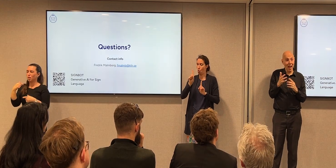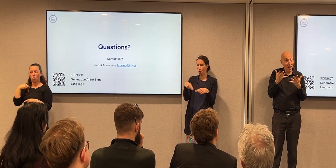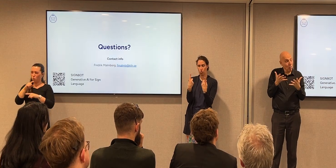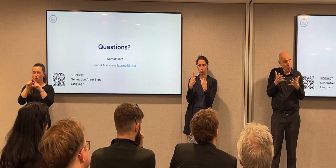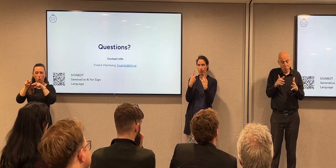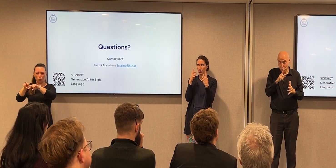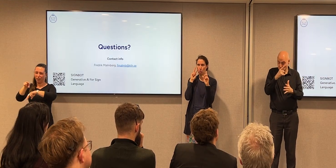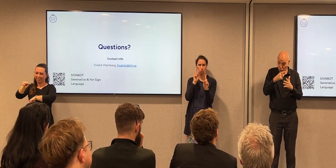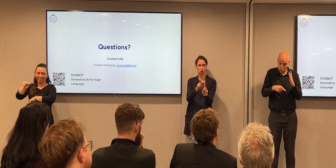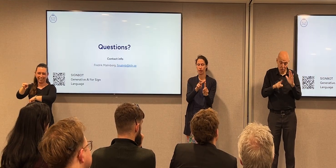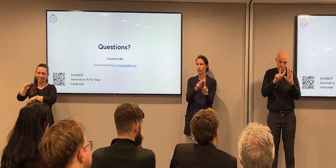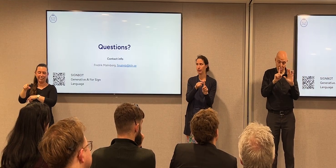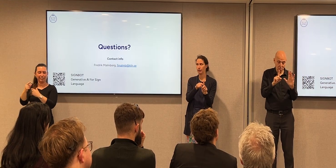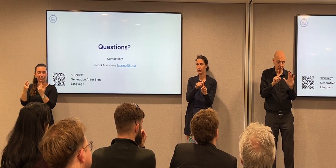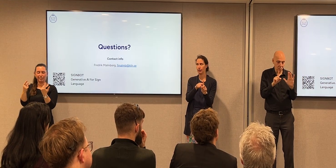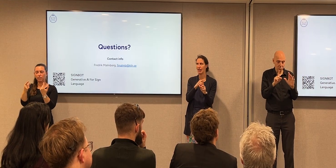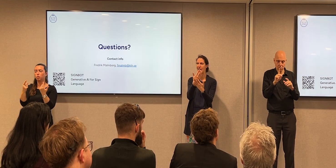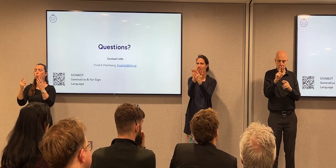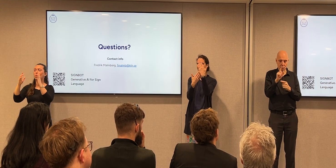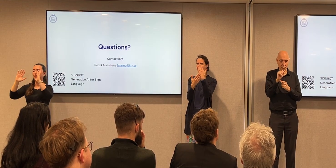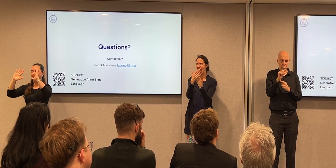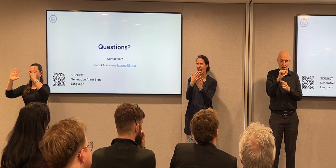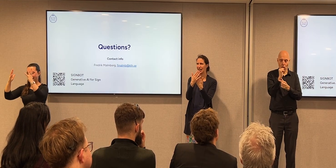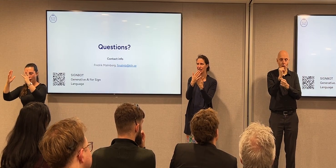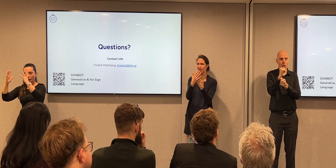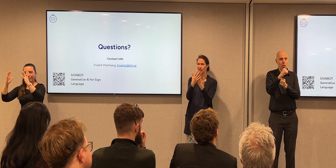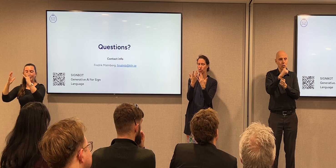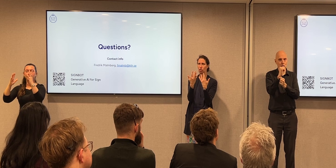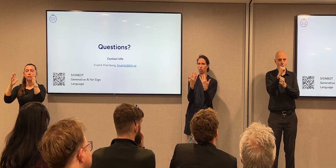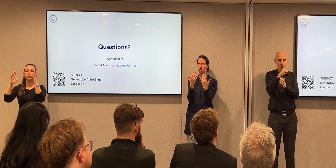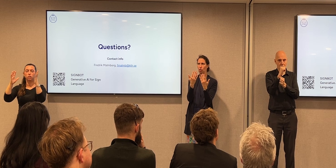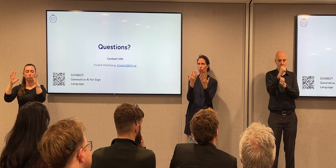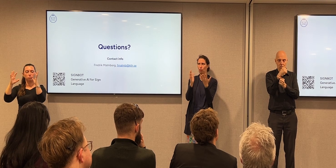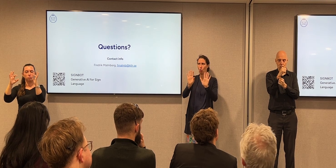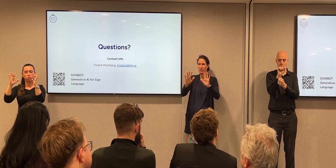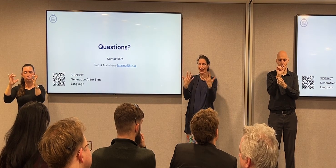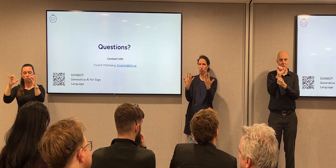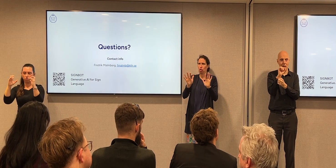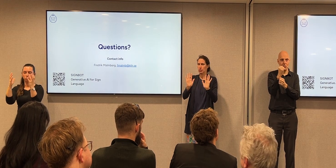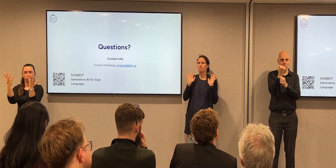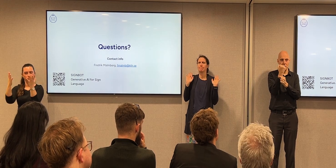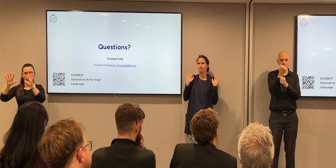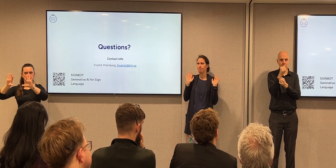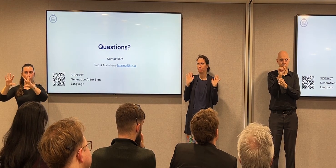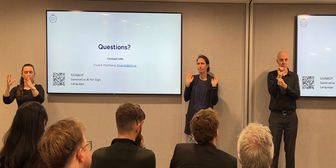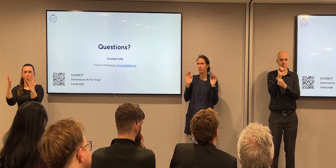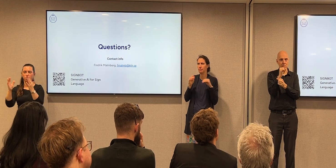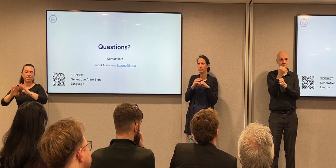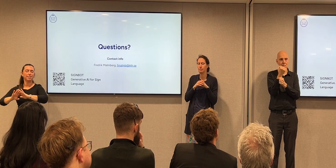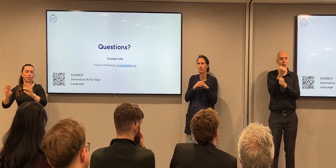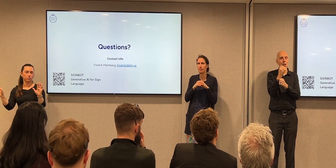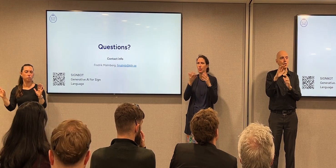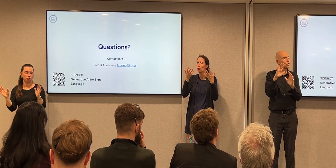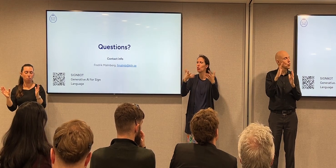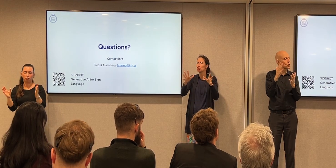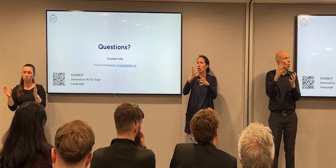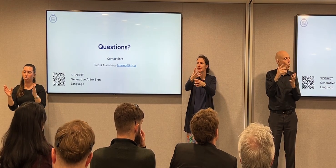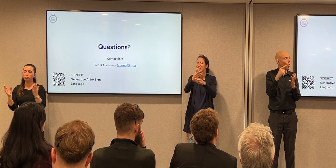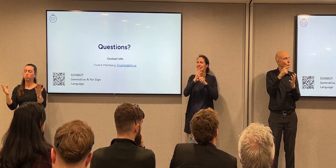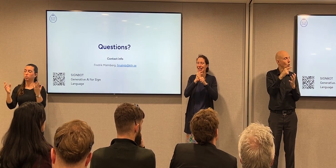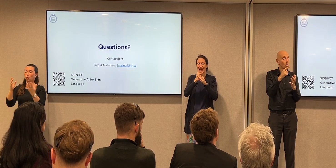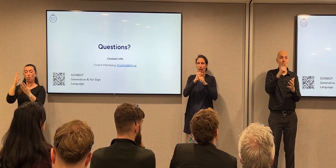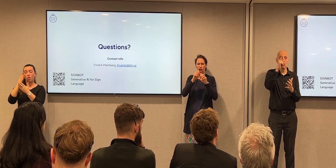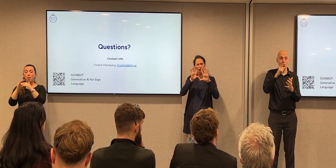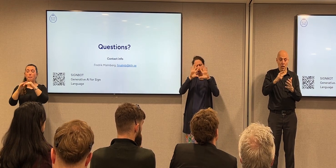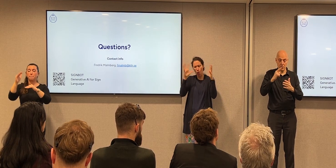dealing with the hand joint rotations. So we're just taking the global